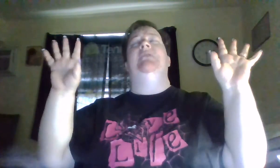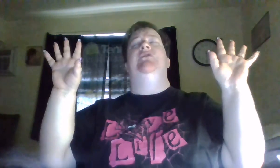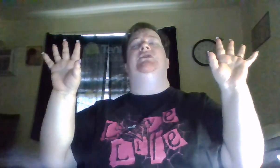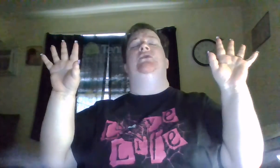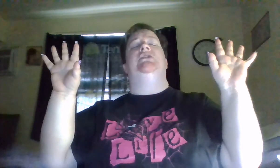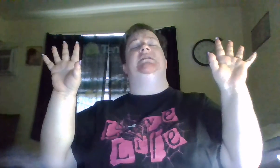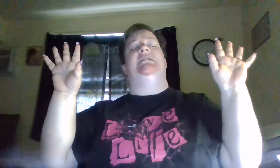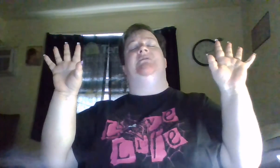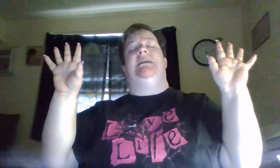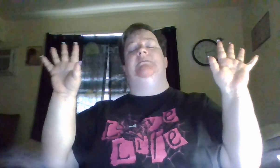for the Lord to deliver me."